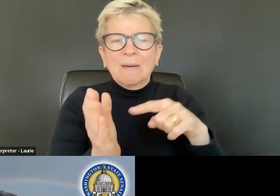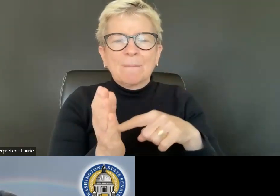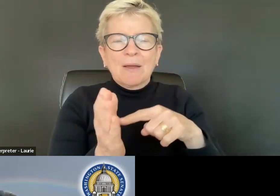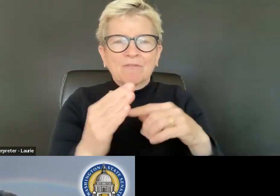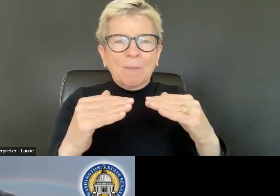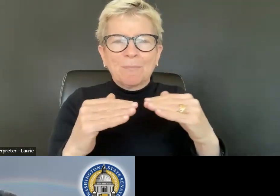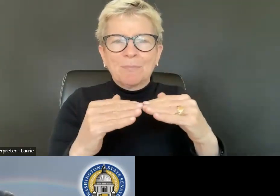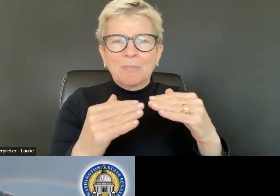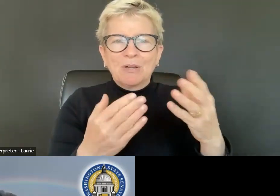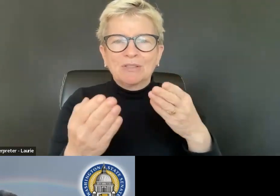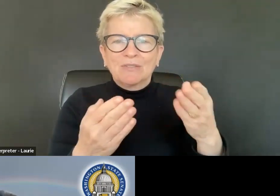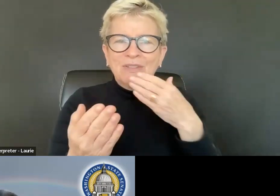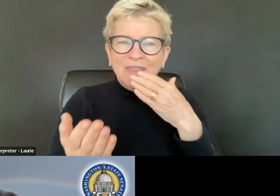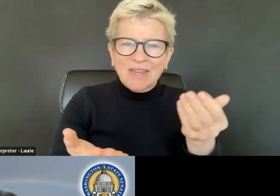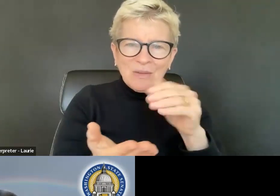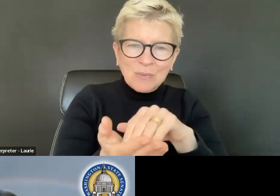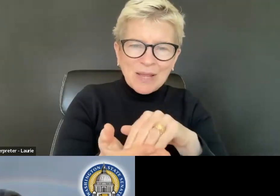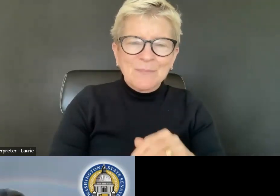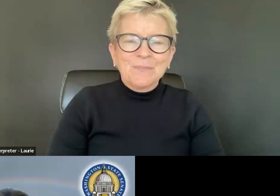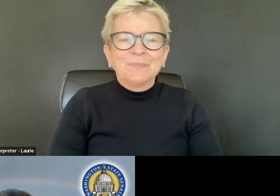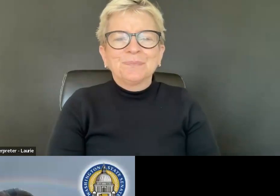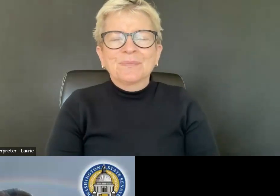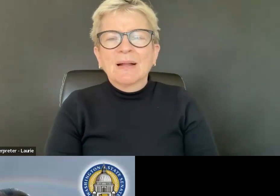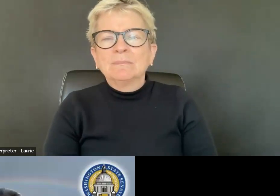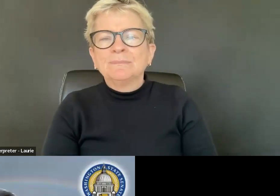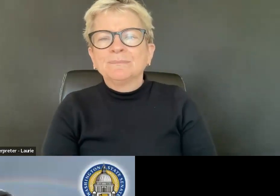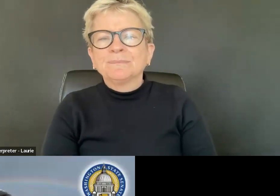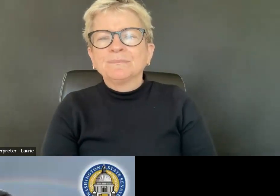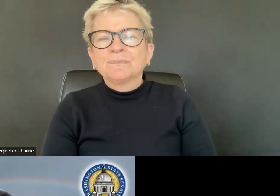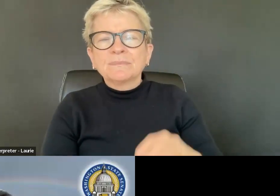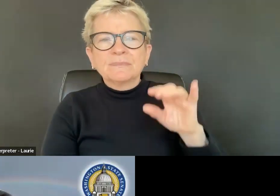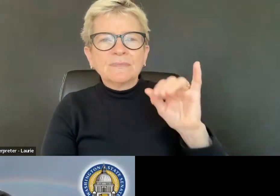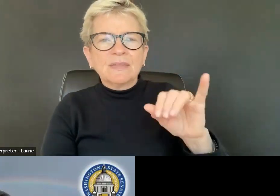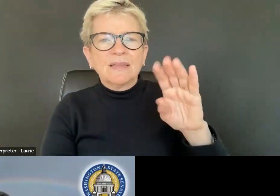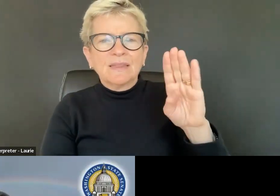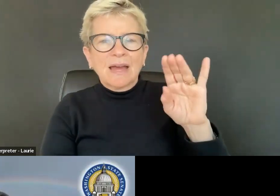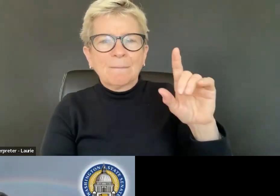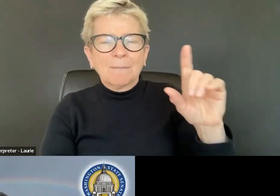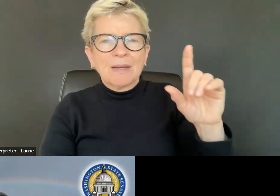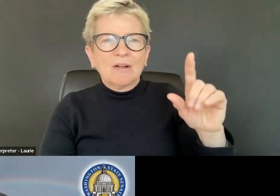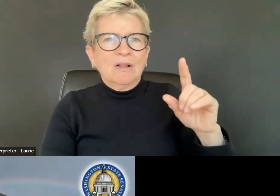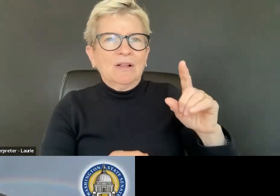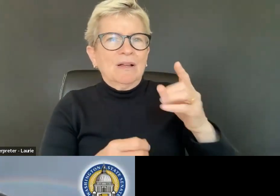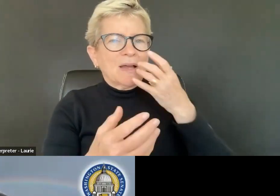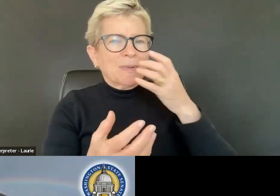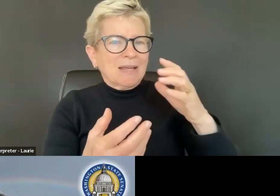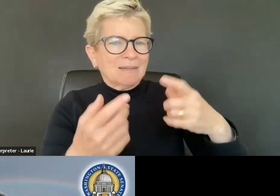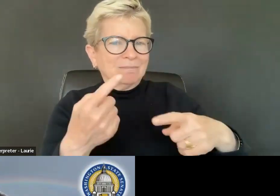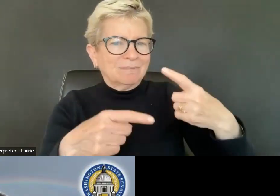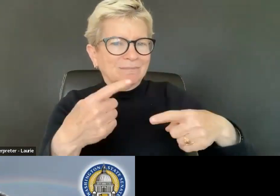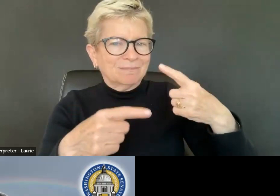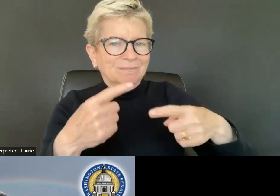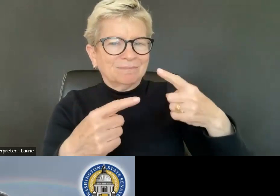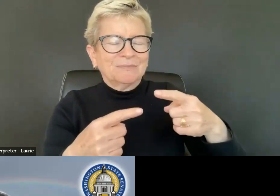So thank you again. And I'll just add on that bill, it got really contentious because